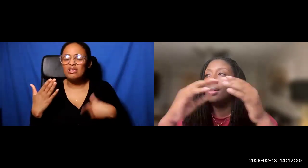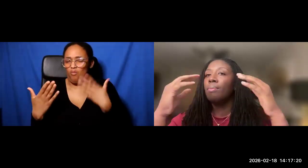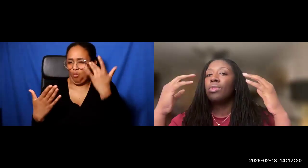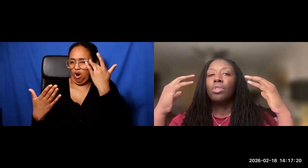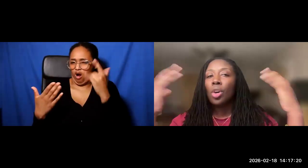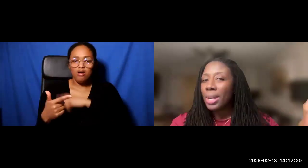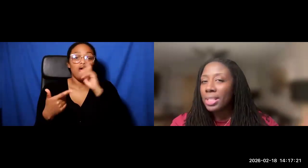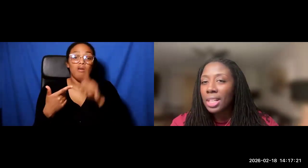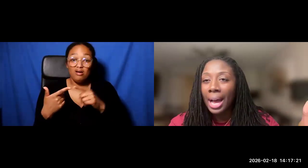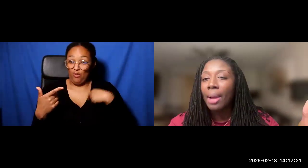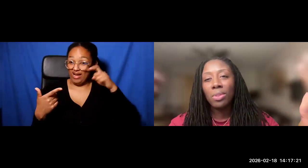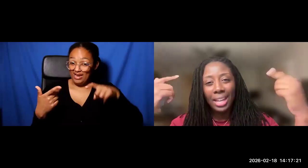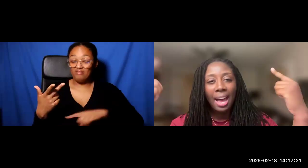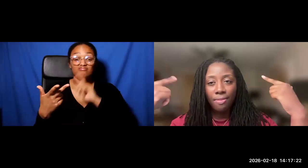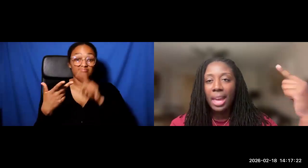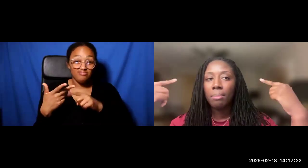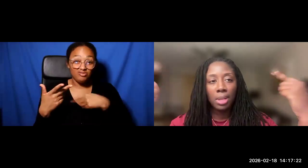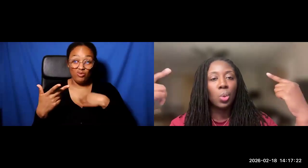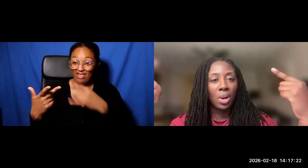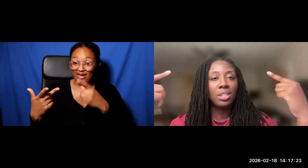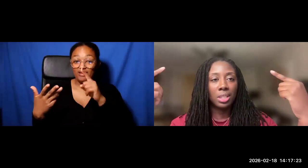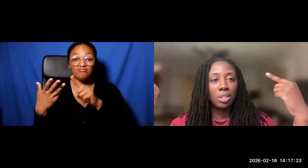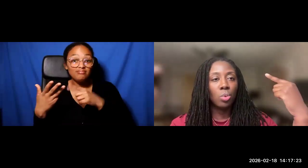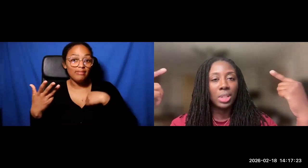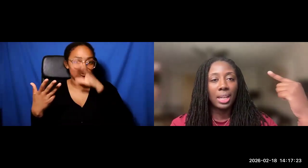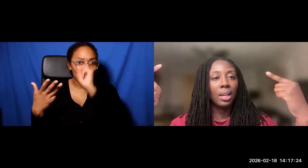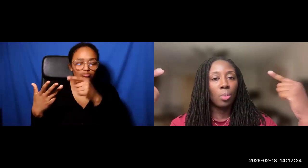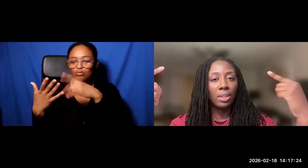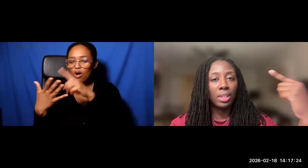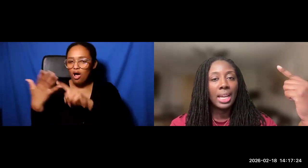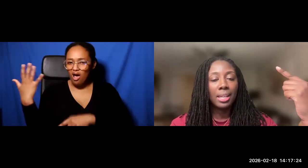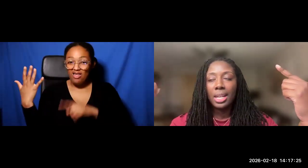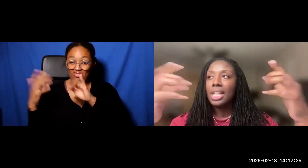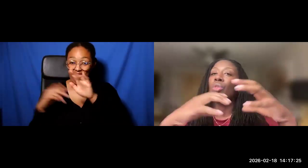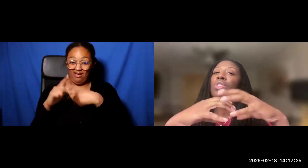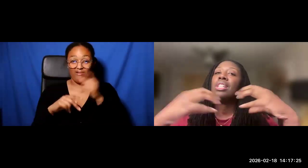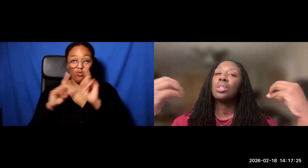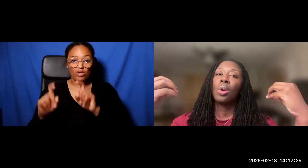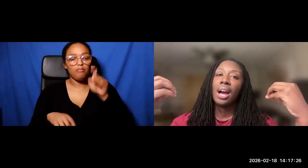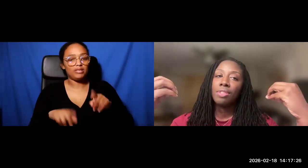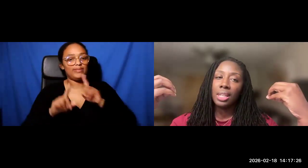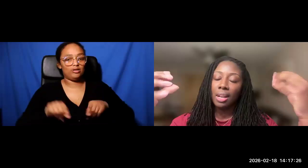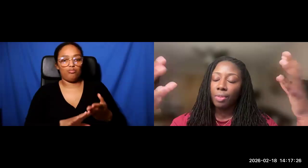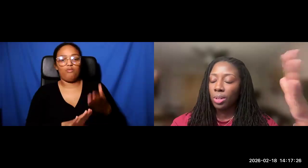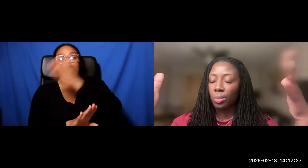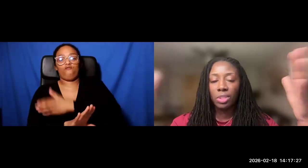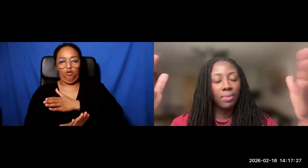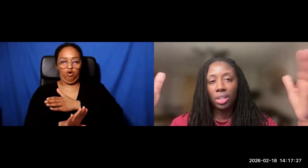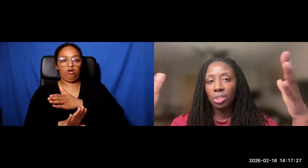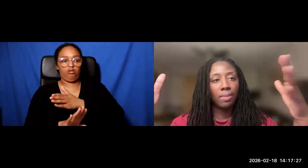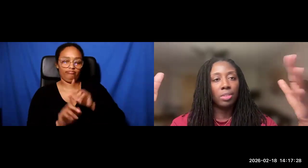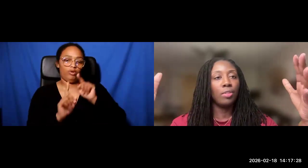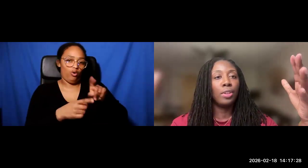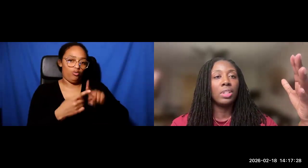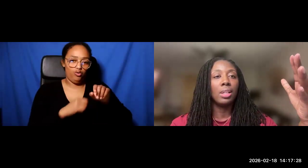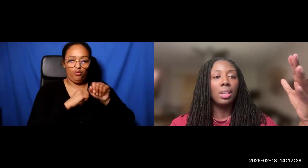it. Nobody's going to buy when they have that many questions rotating around their head. And so this is where I've seen, after working with